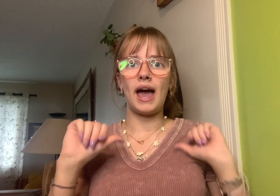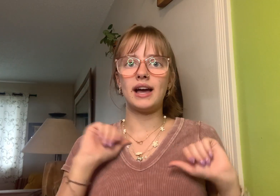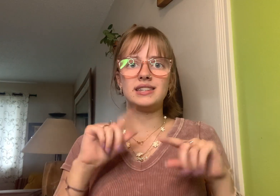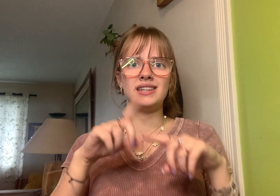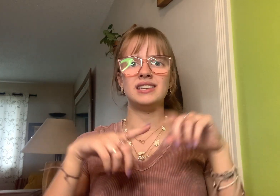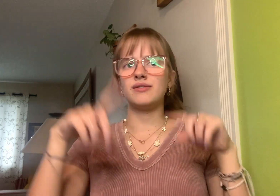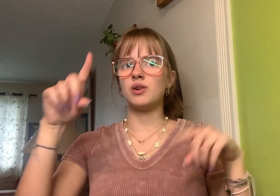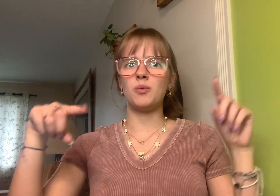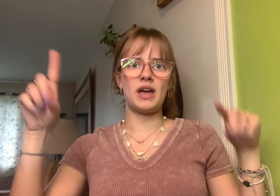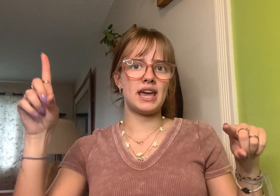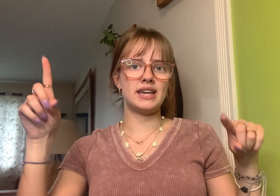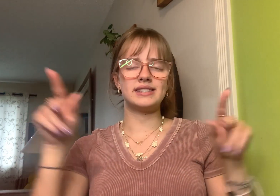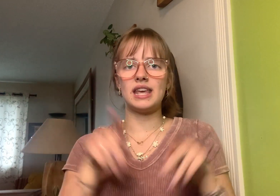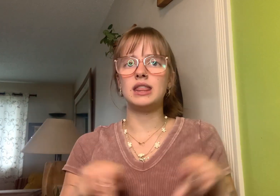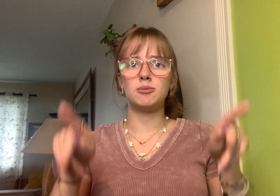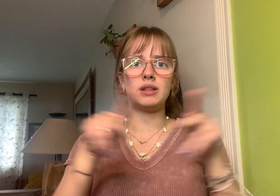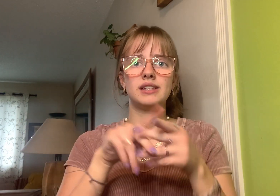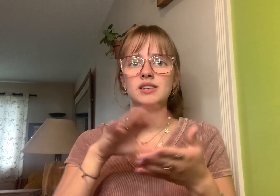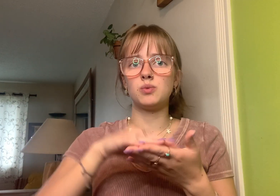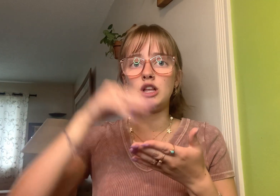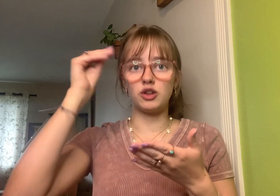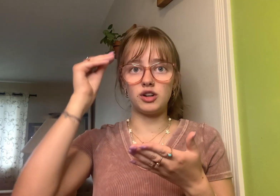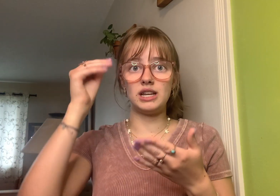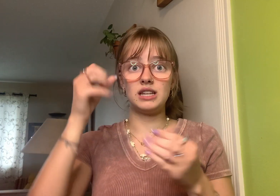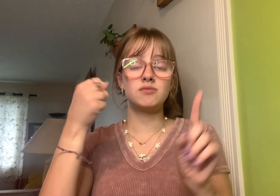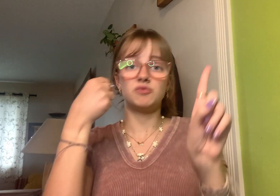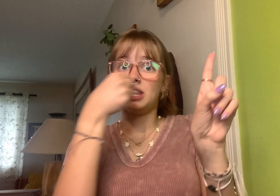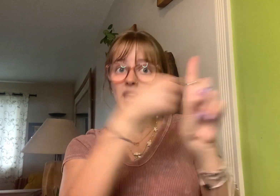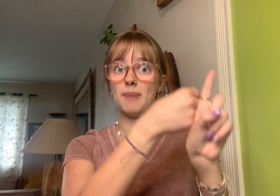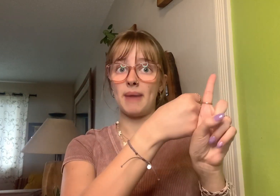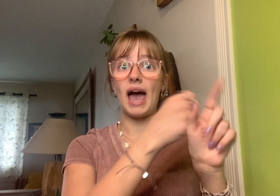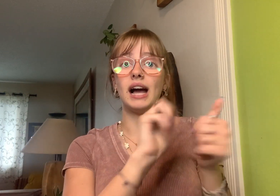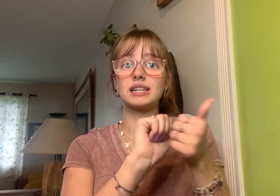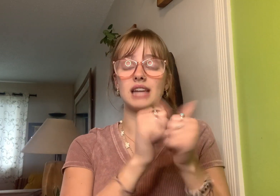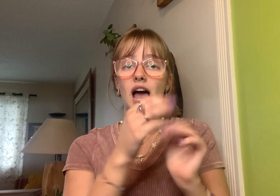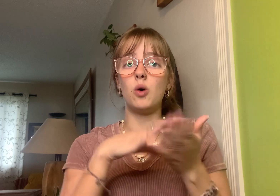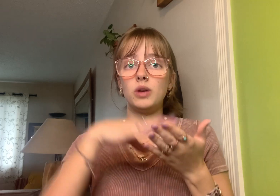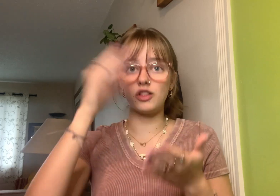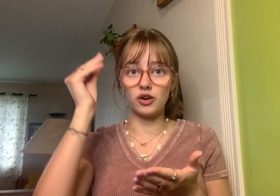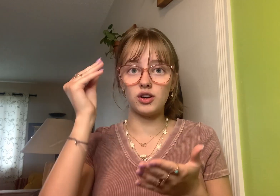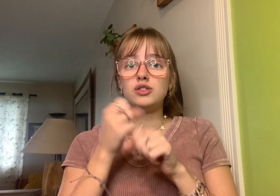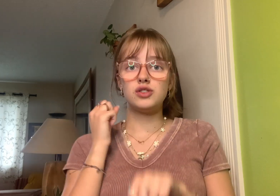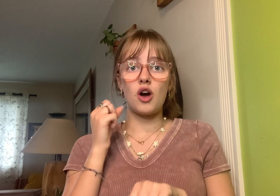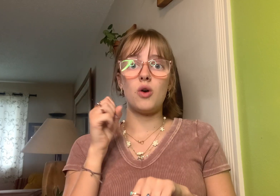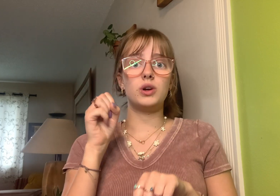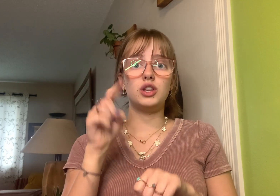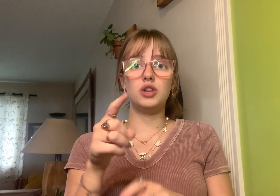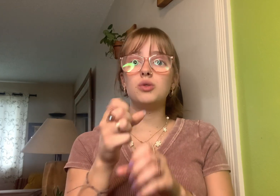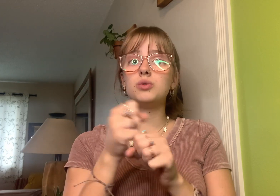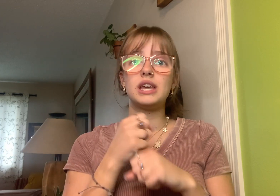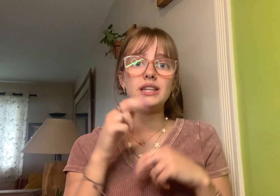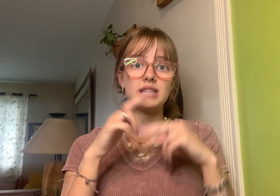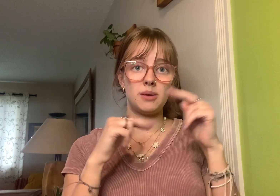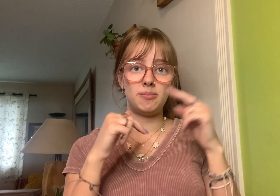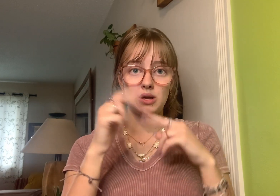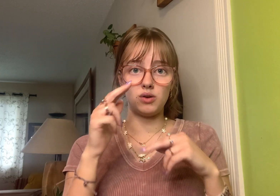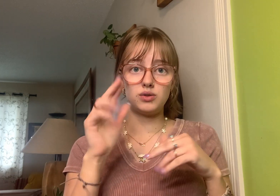act in different ways, and the places we learn in really impact how we learn. So you get to build